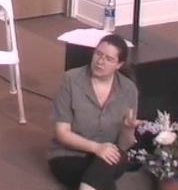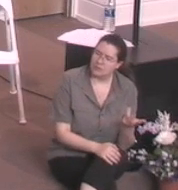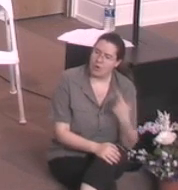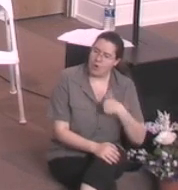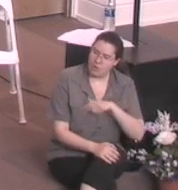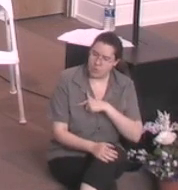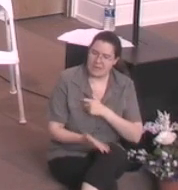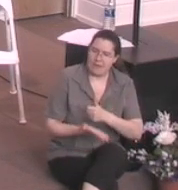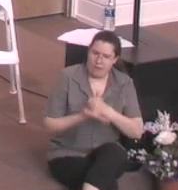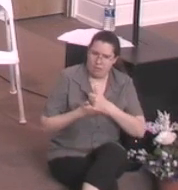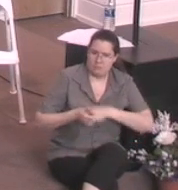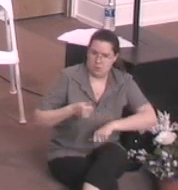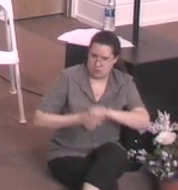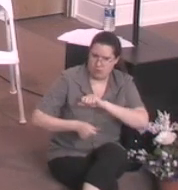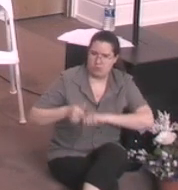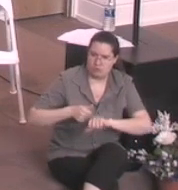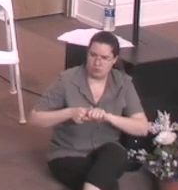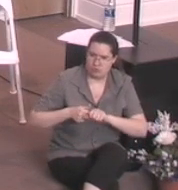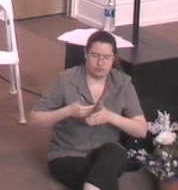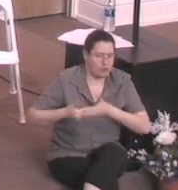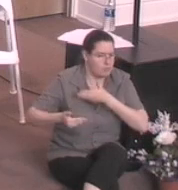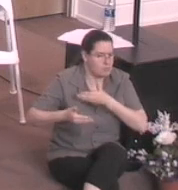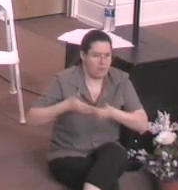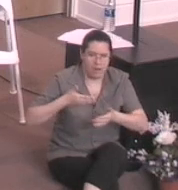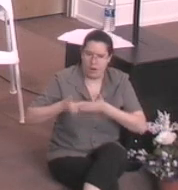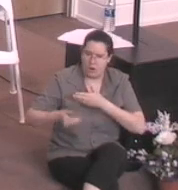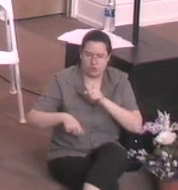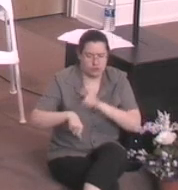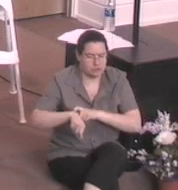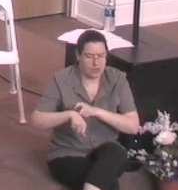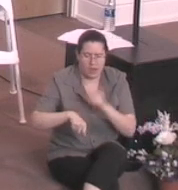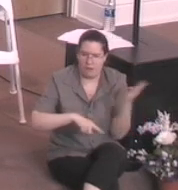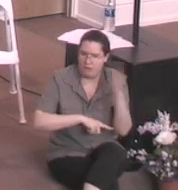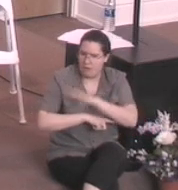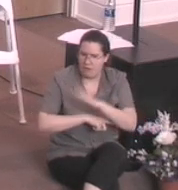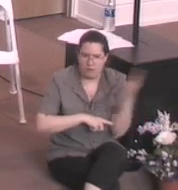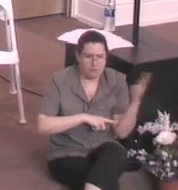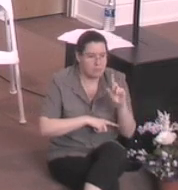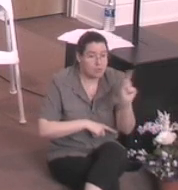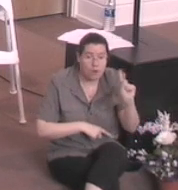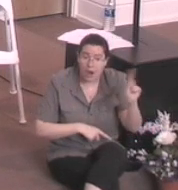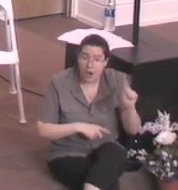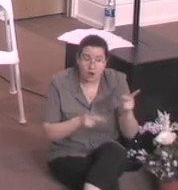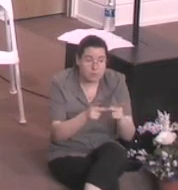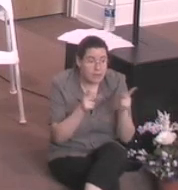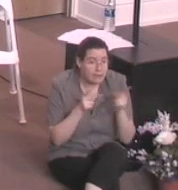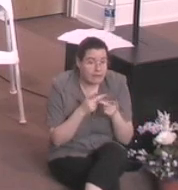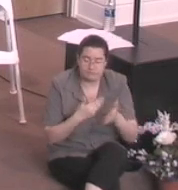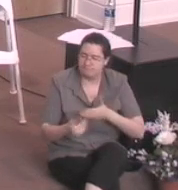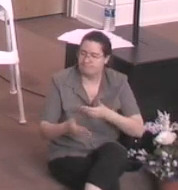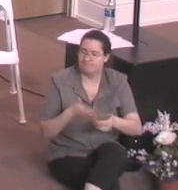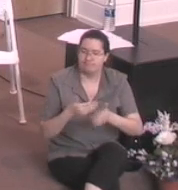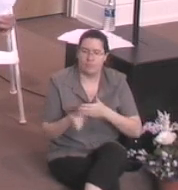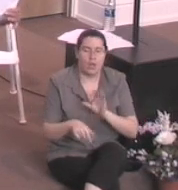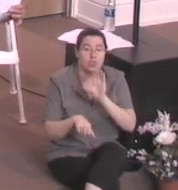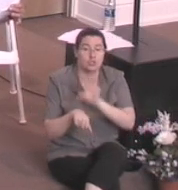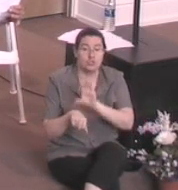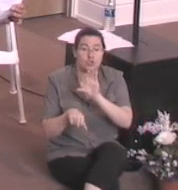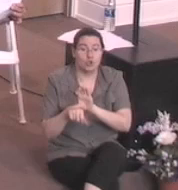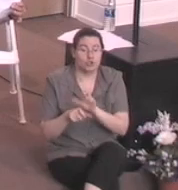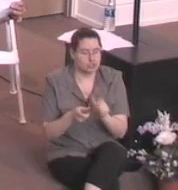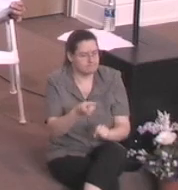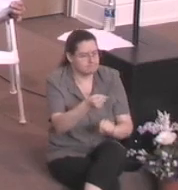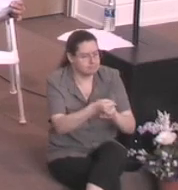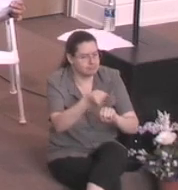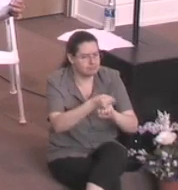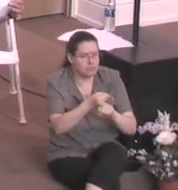we help each other no matter what time, what place. The church is there for, and